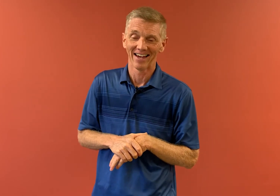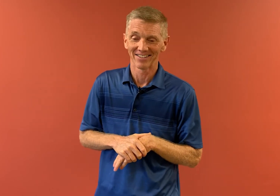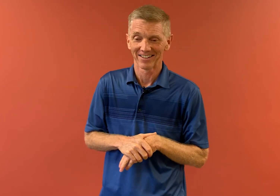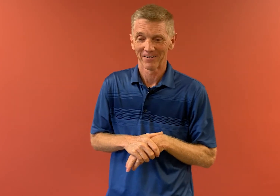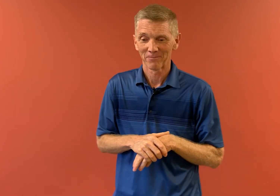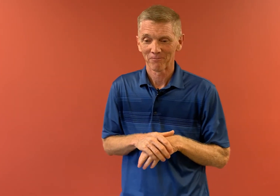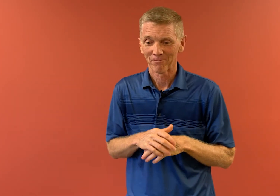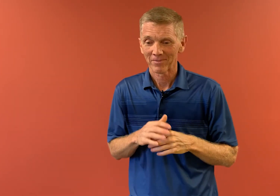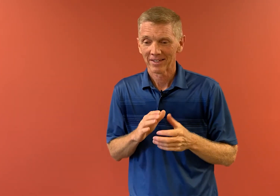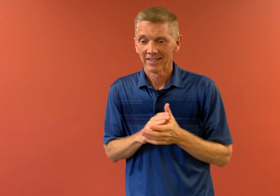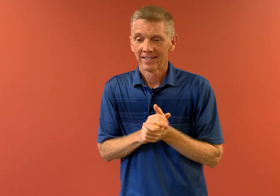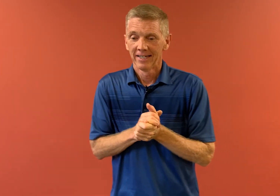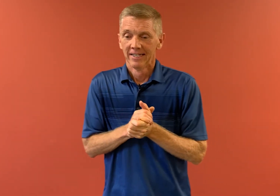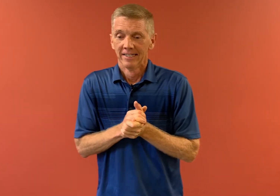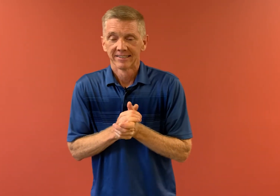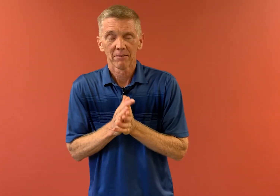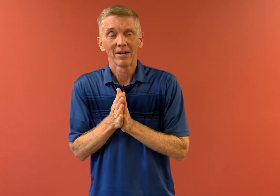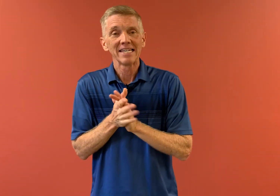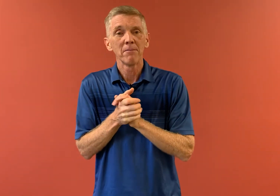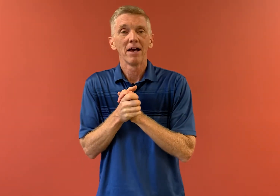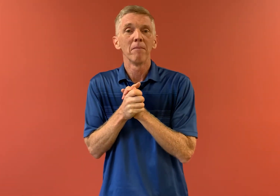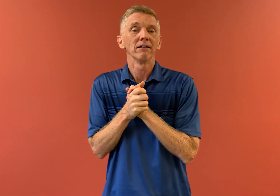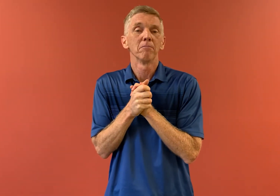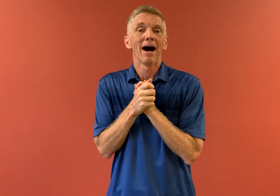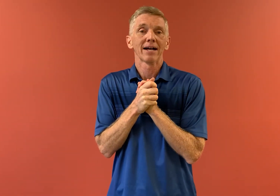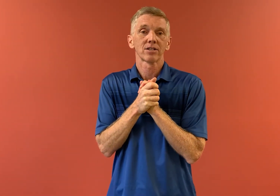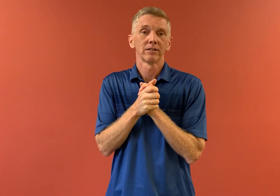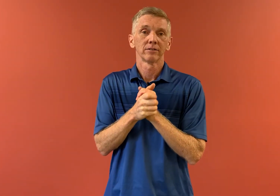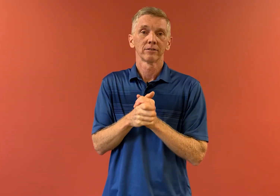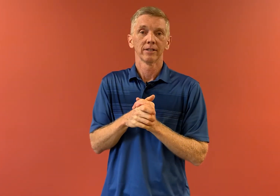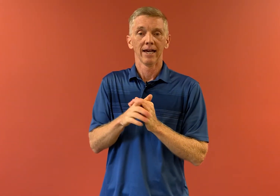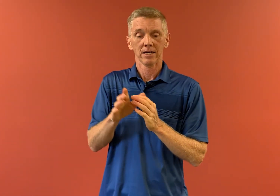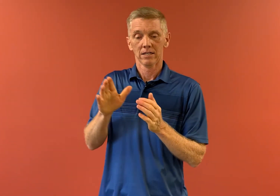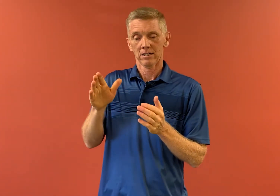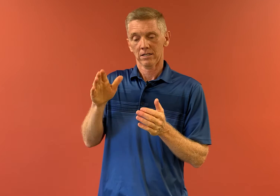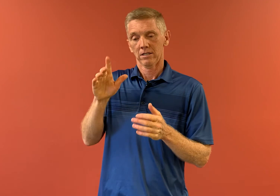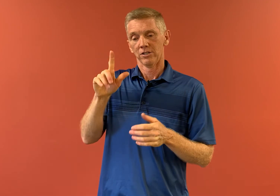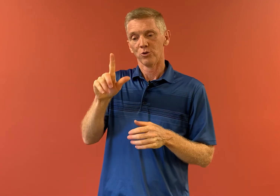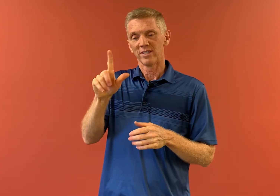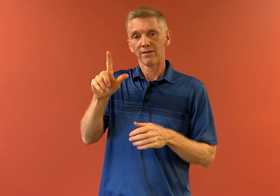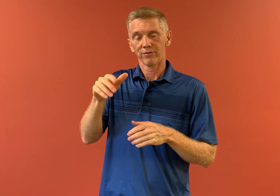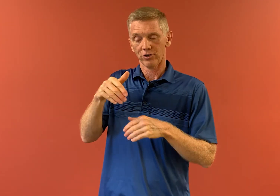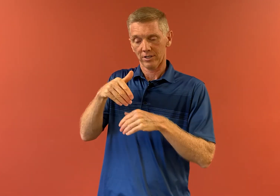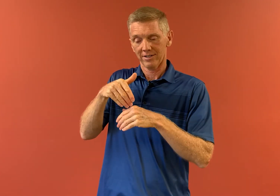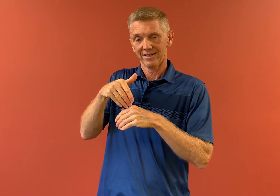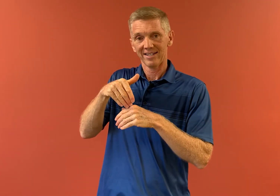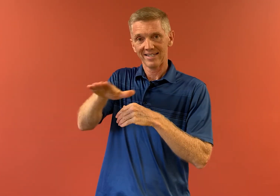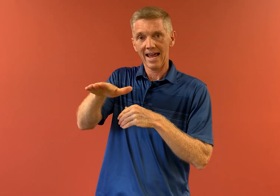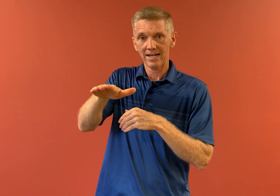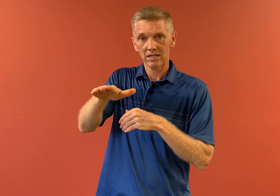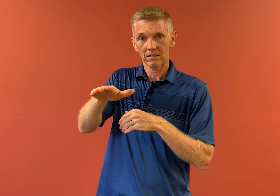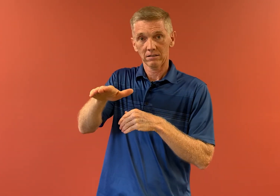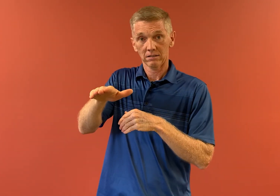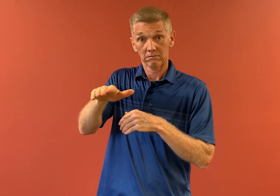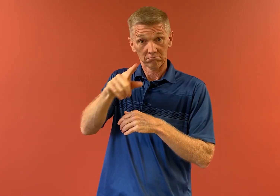fantastic. Let's talk about email, mail, and box. Okay, let's do send first. To send,